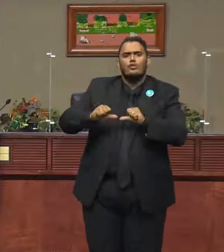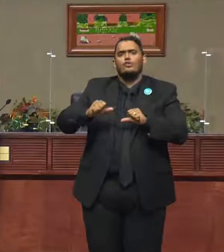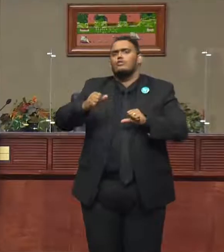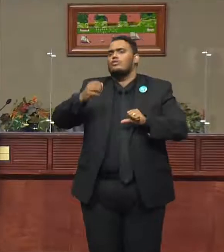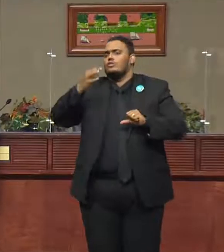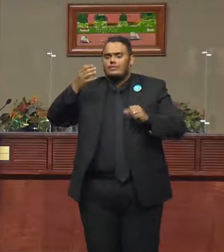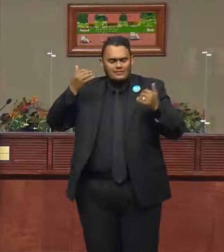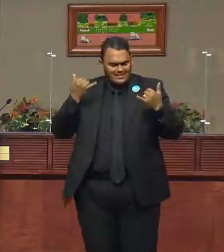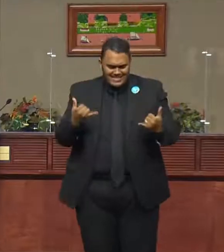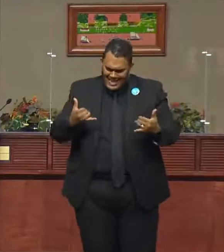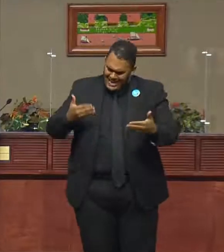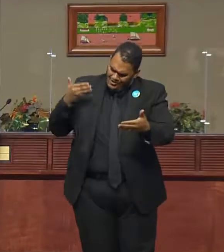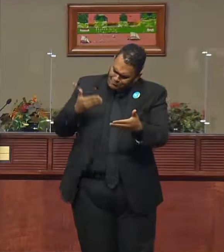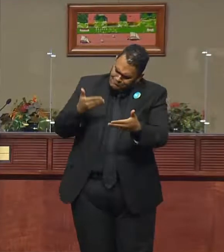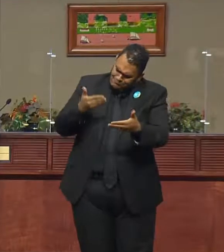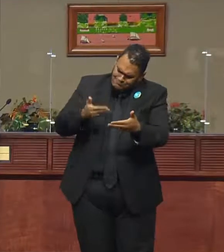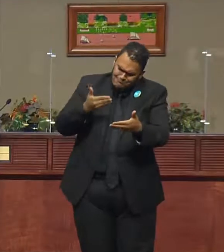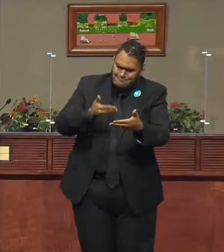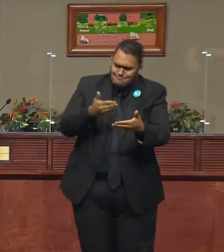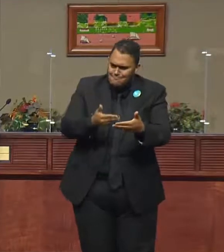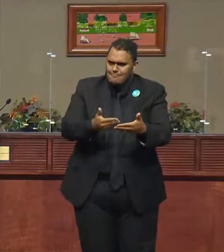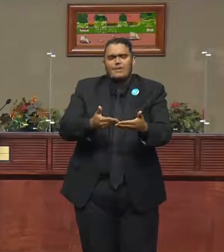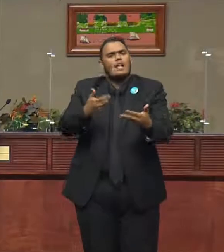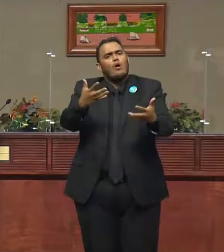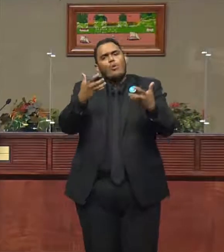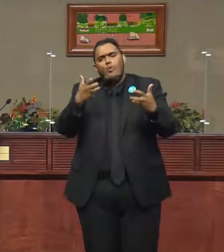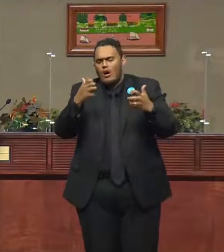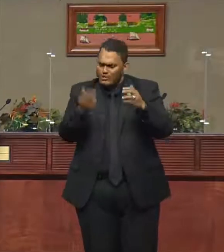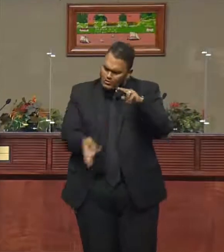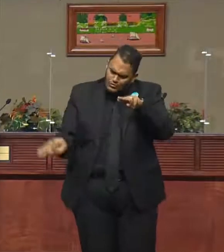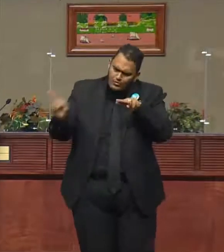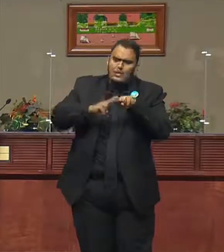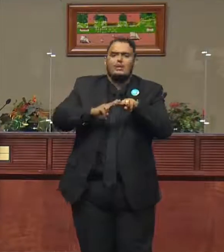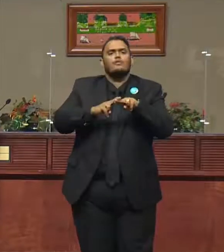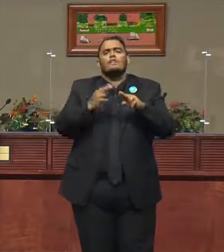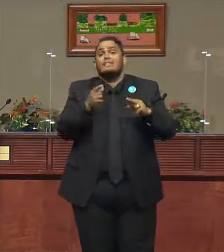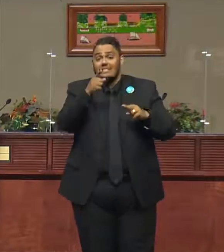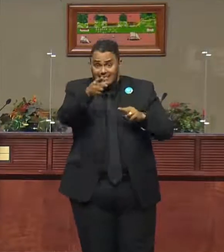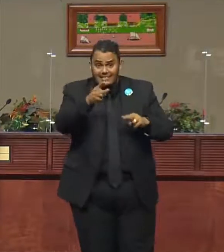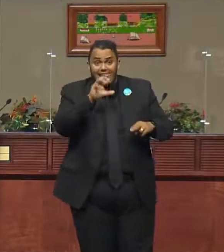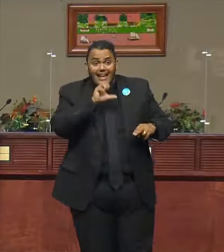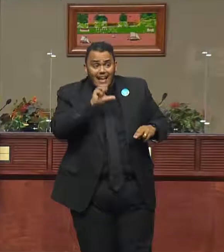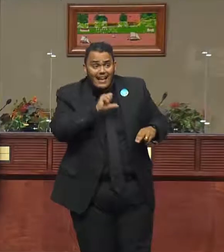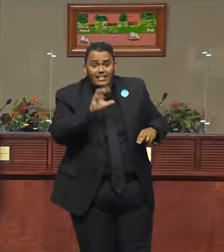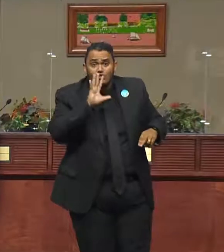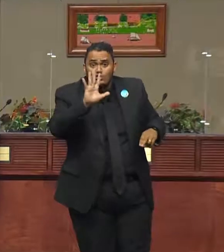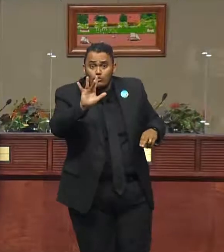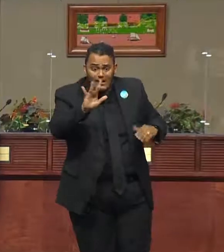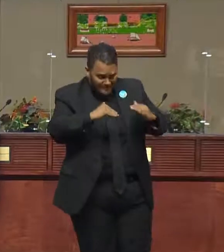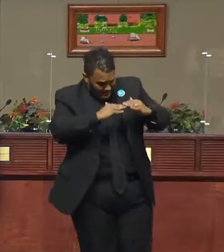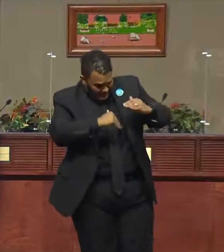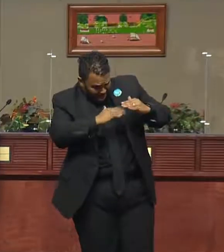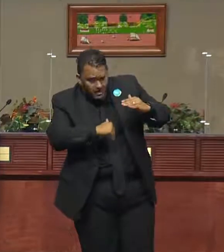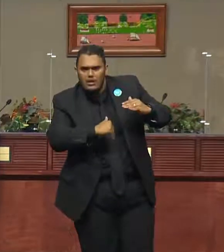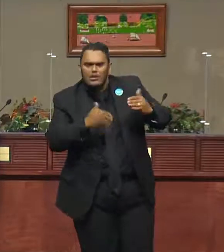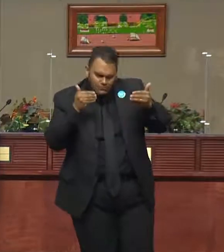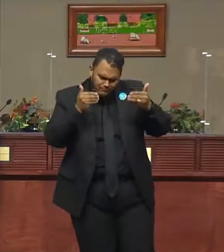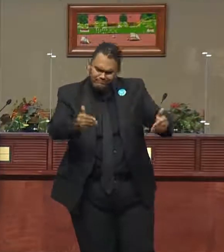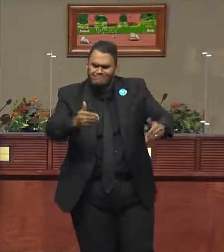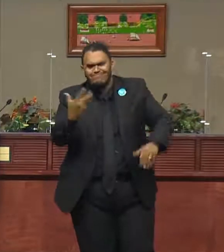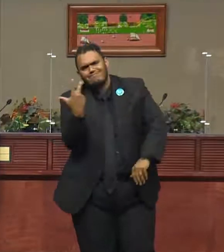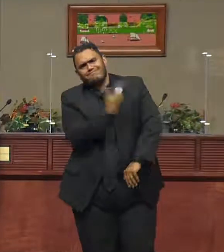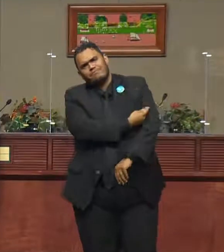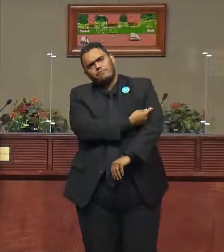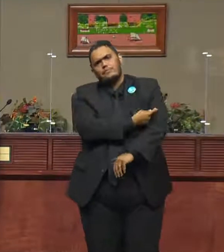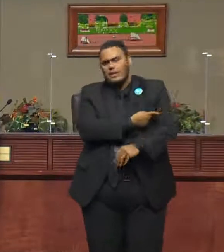the vaccination rates for those younger than 25 years old, and we will be in a very good place if we'll get those percentage a